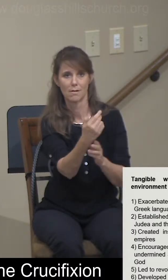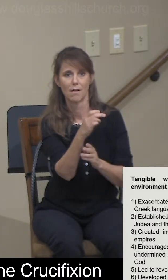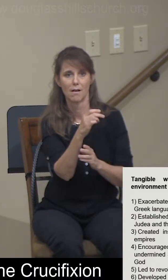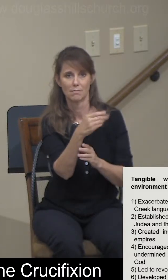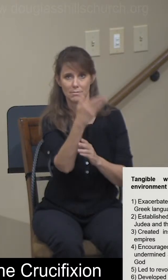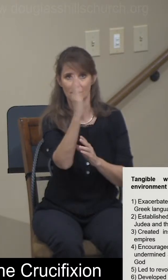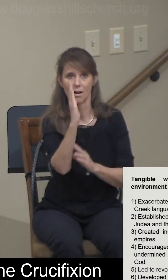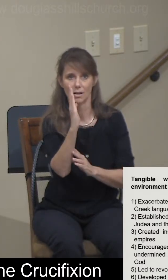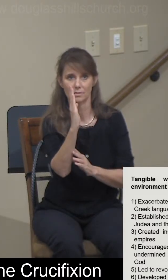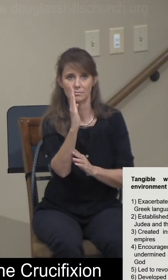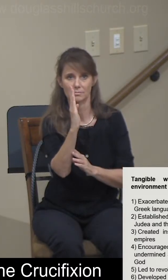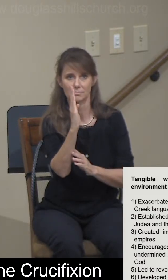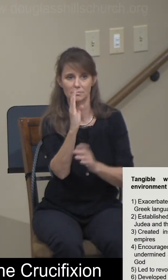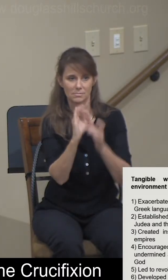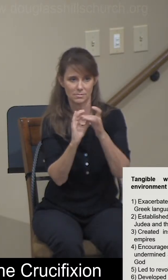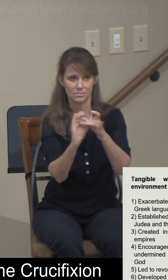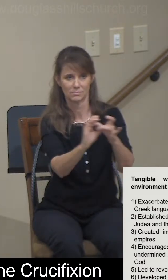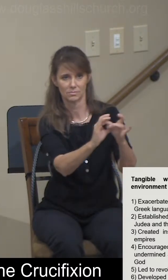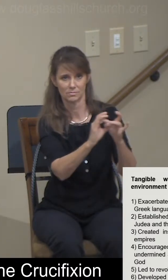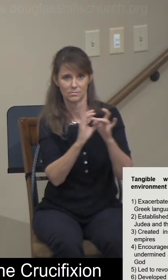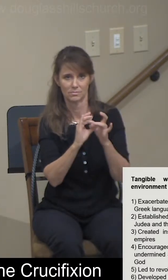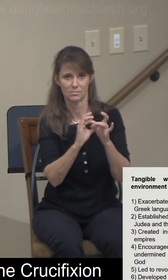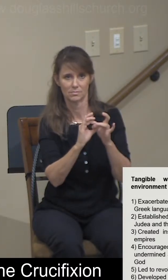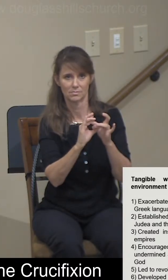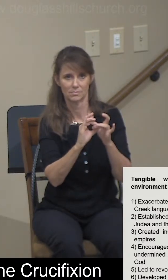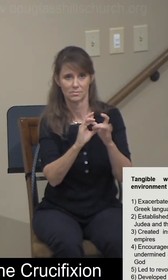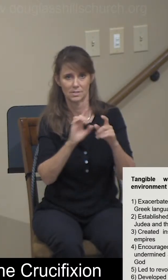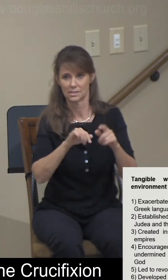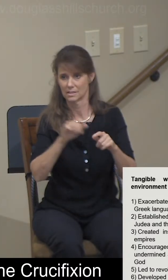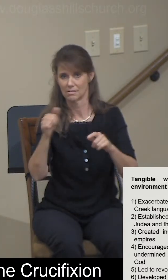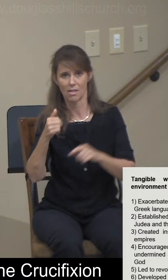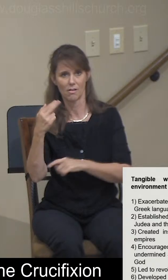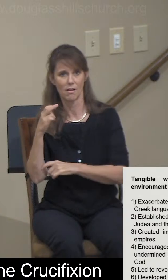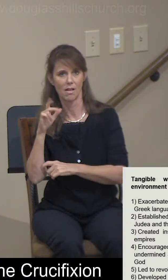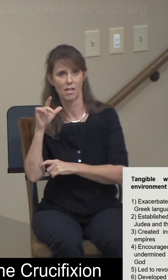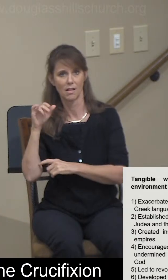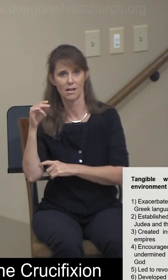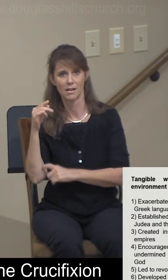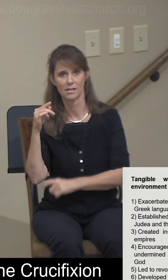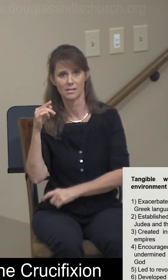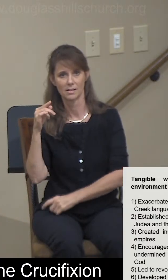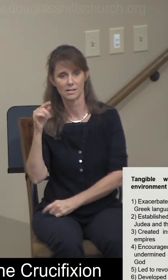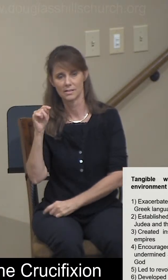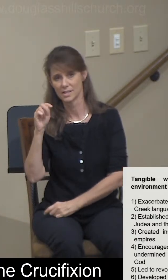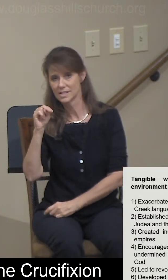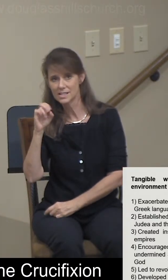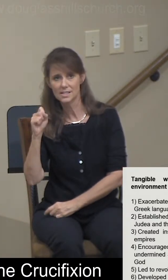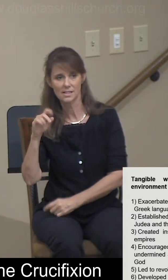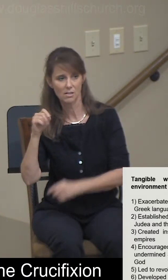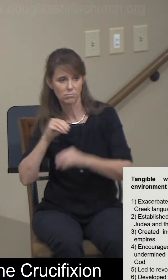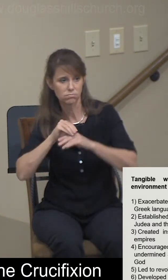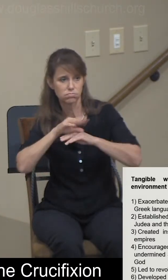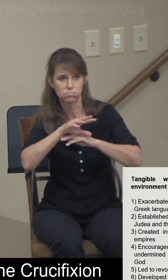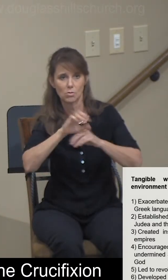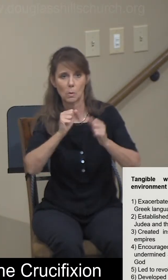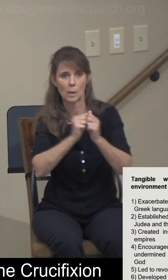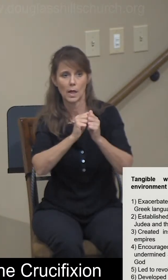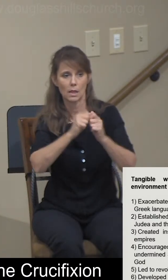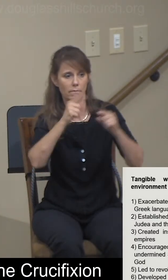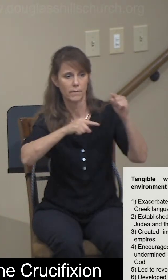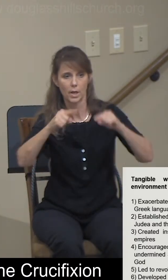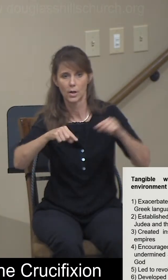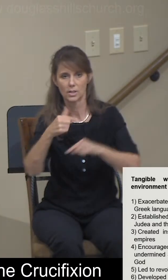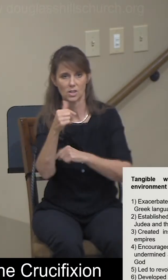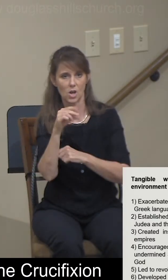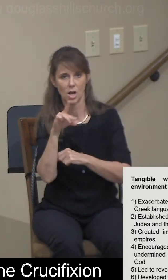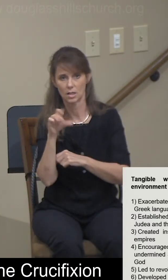They are not unified even, I would argue, by a specific region. They are not even they're not even unified behind a